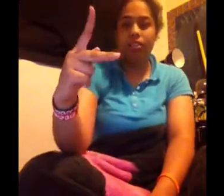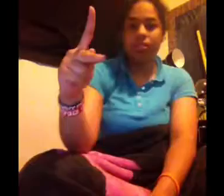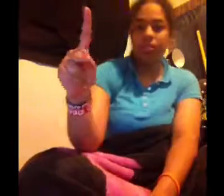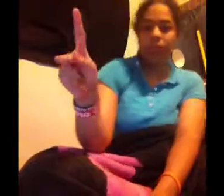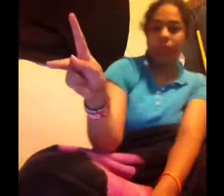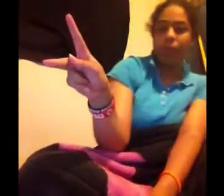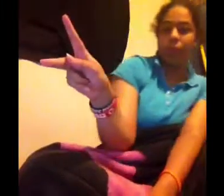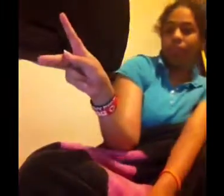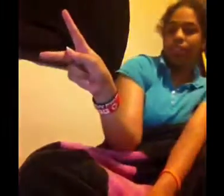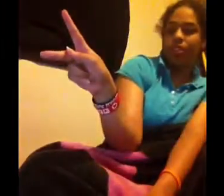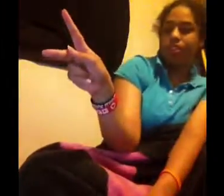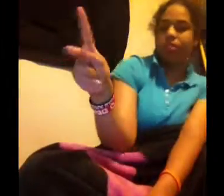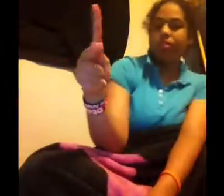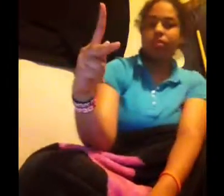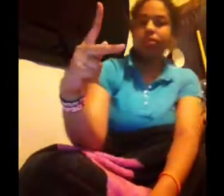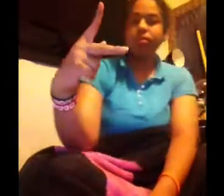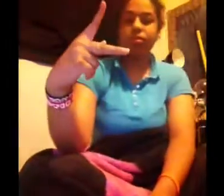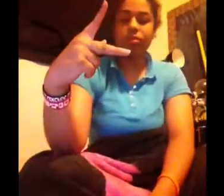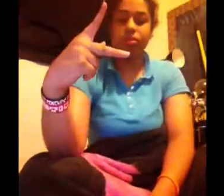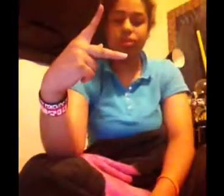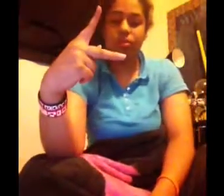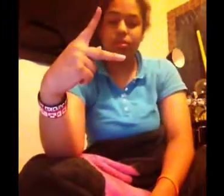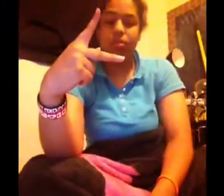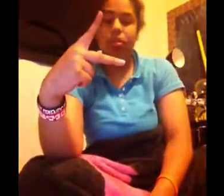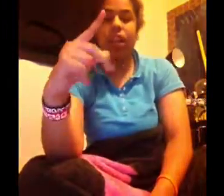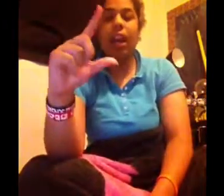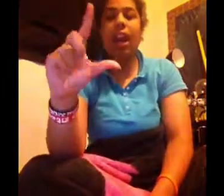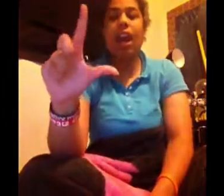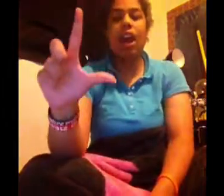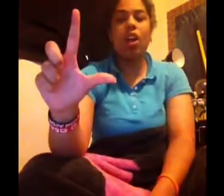L,